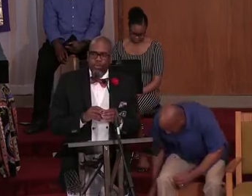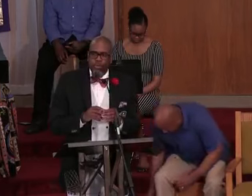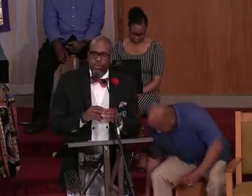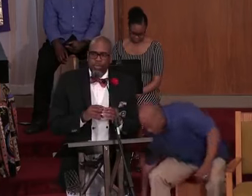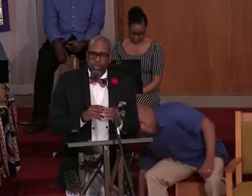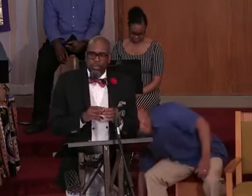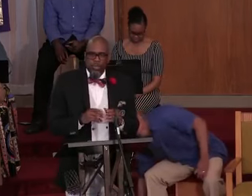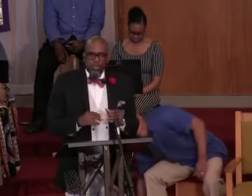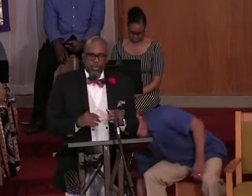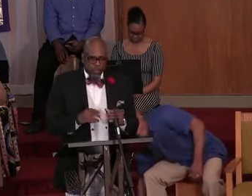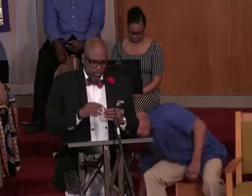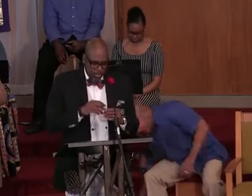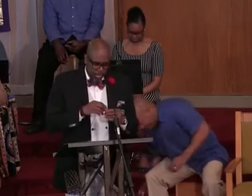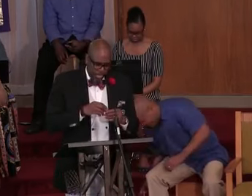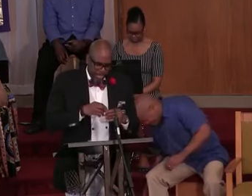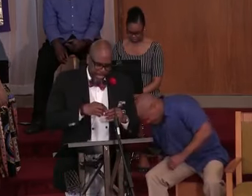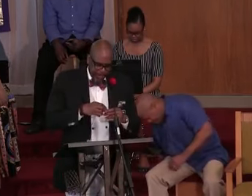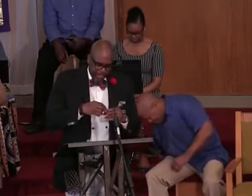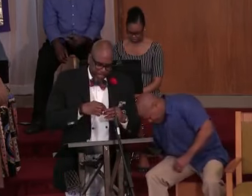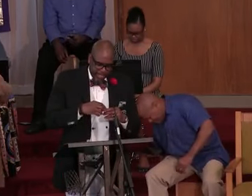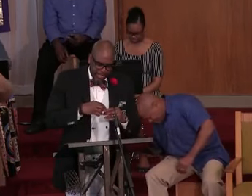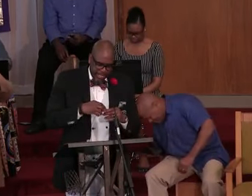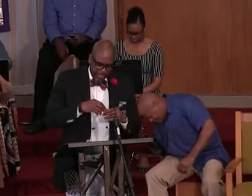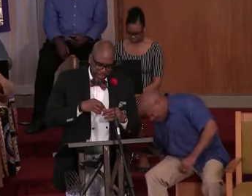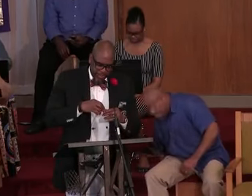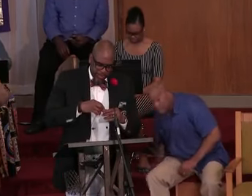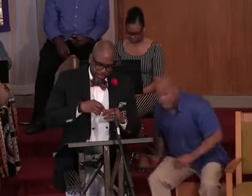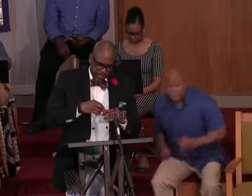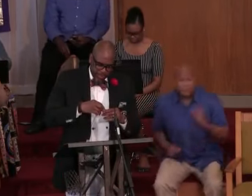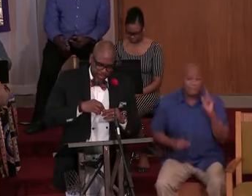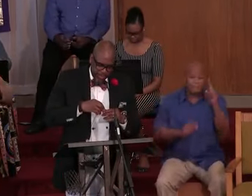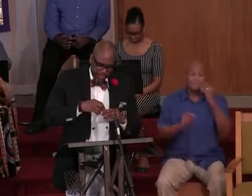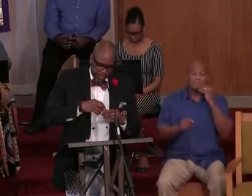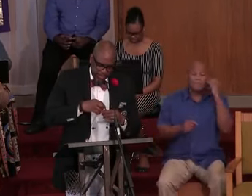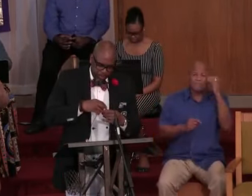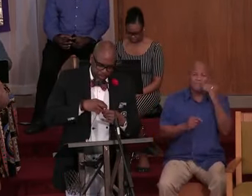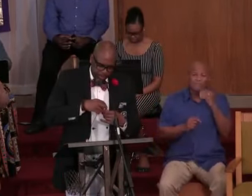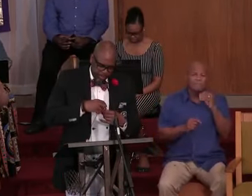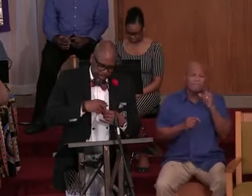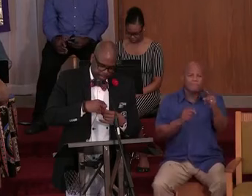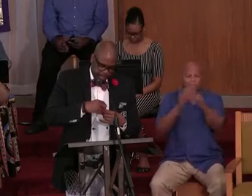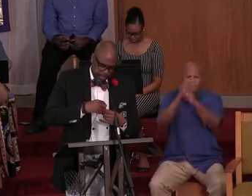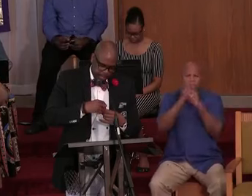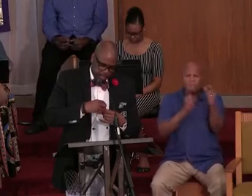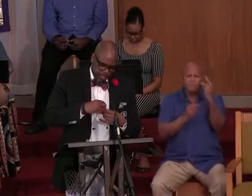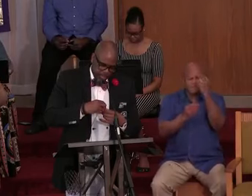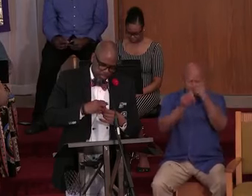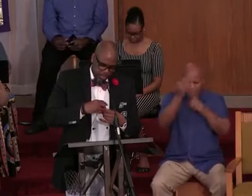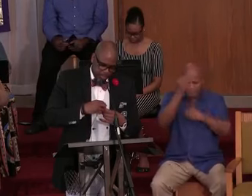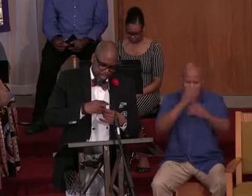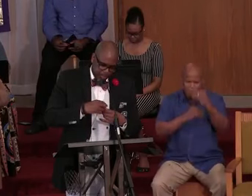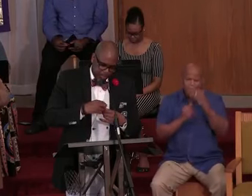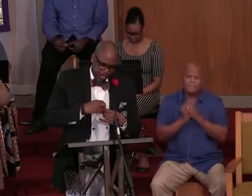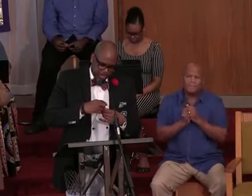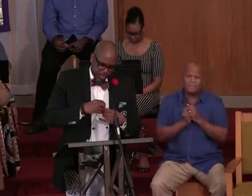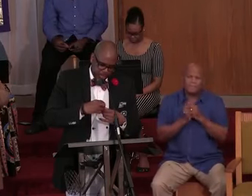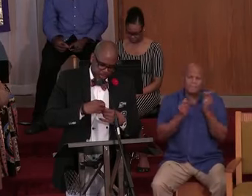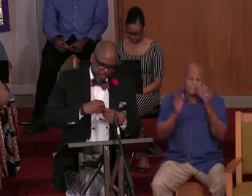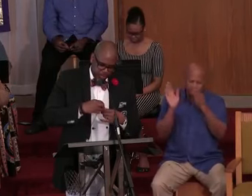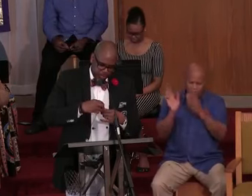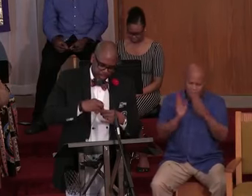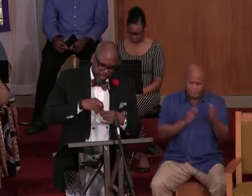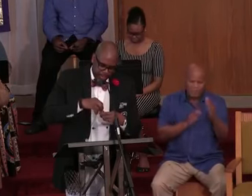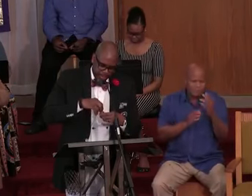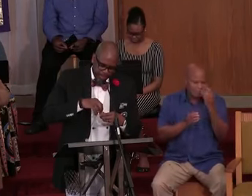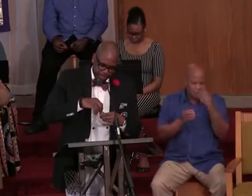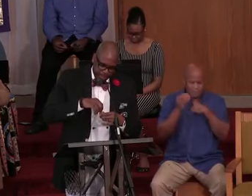at home who came Wednesday to receive your communion, let us prepare to commune